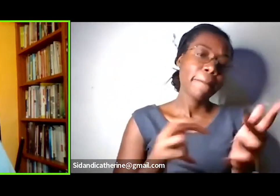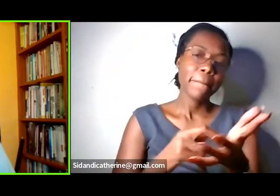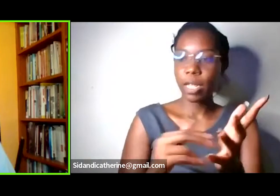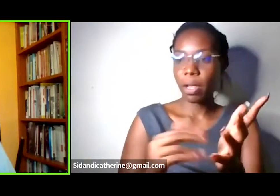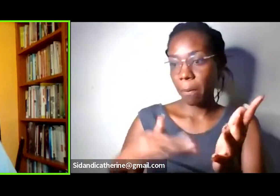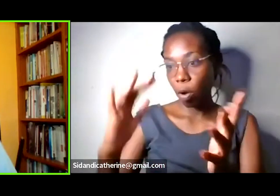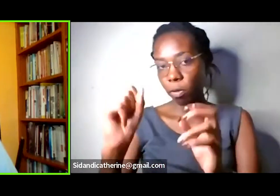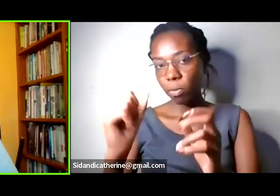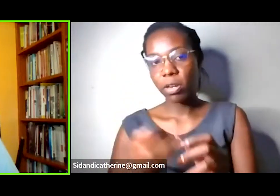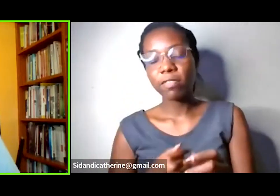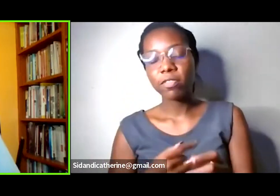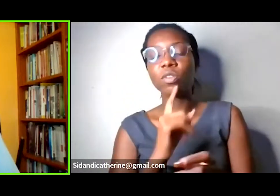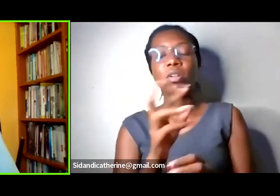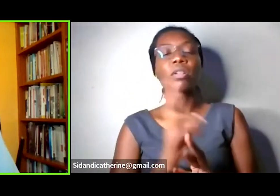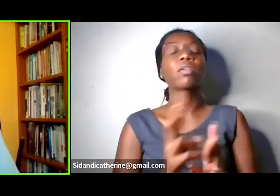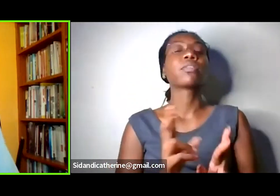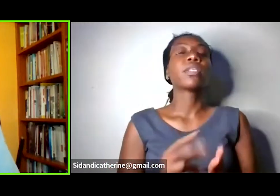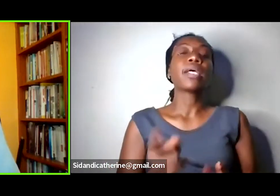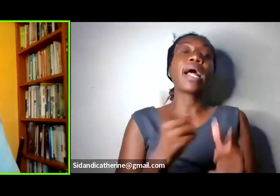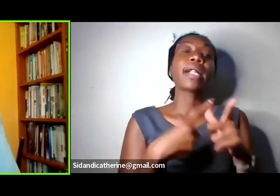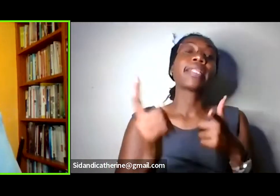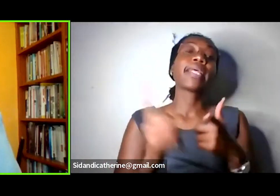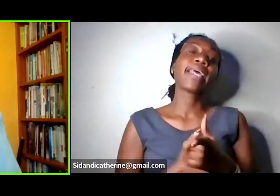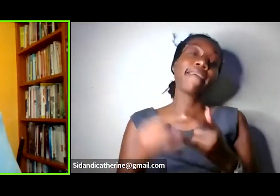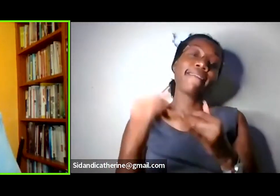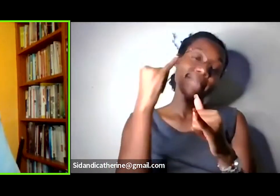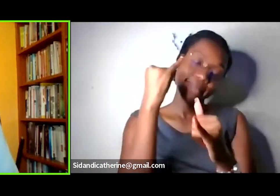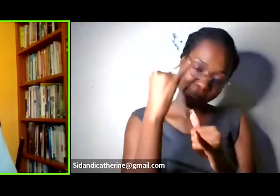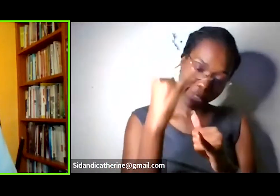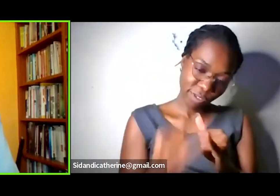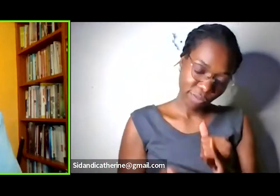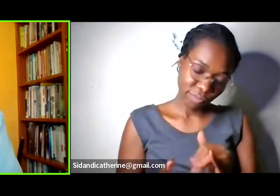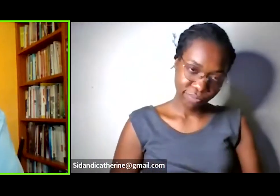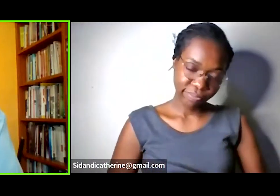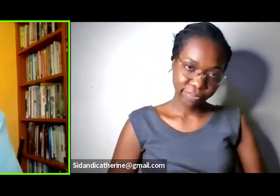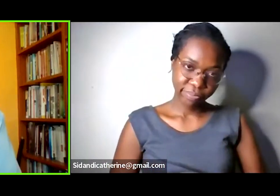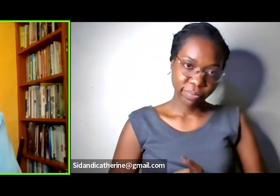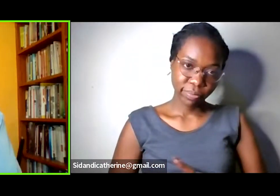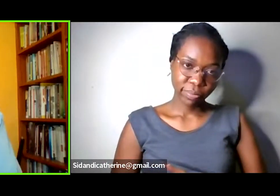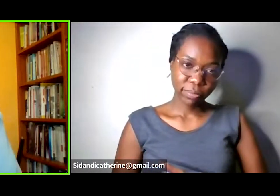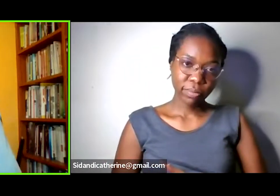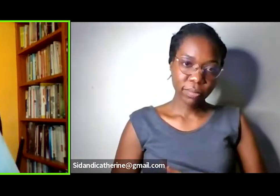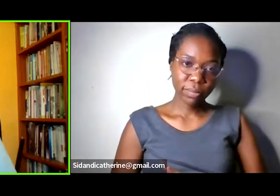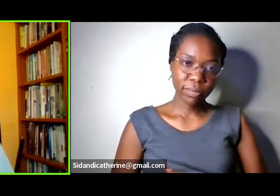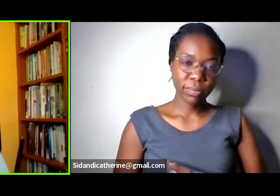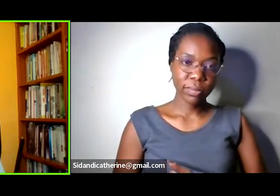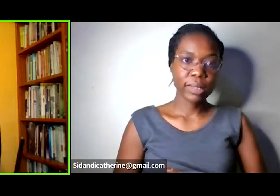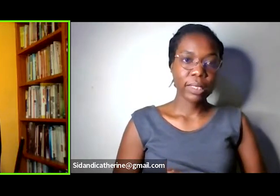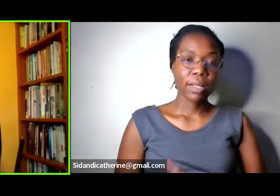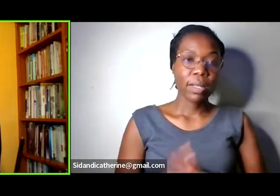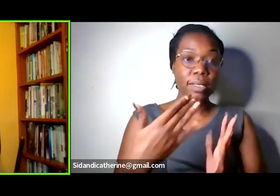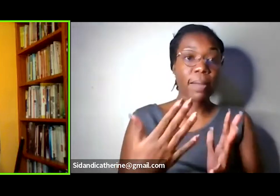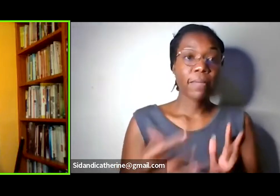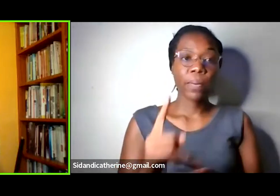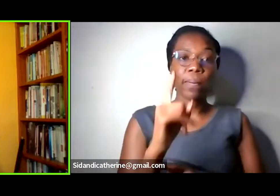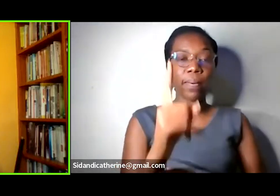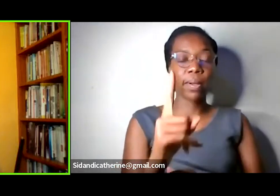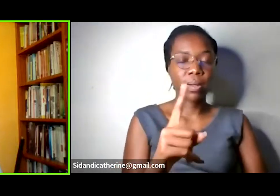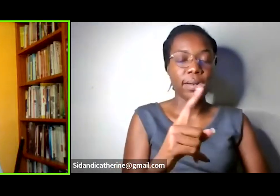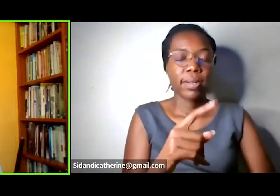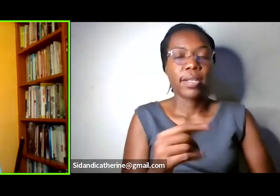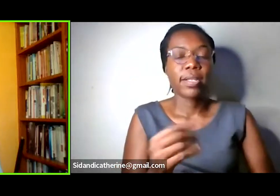know if you get it right, the next question is, do you have more for me? And I've seen this practically in my